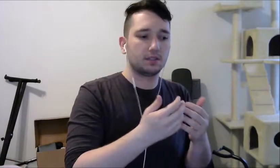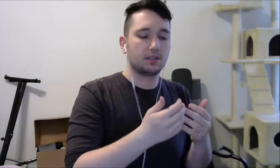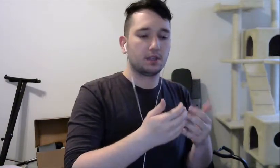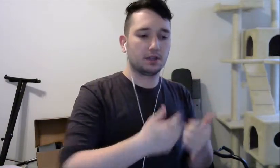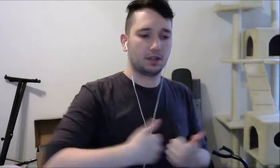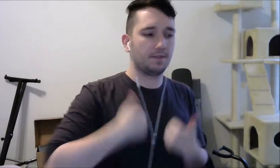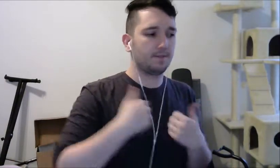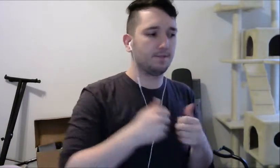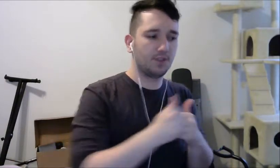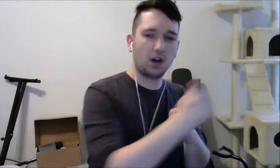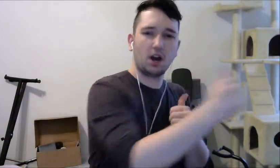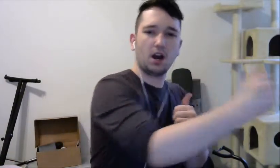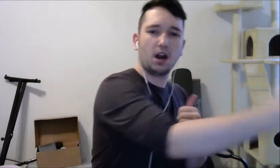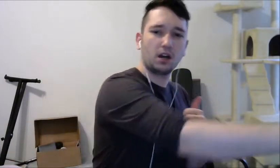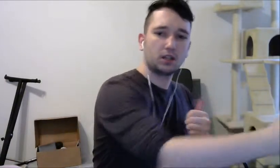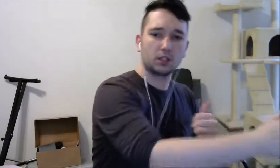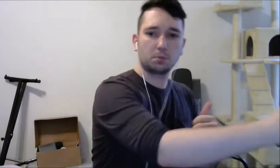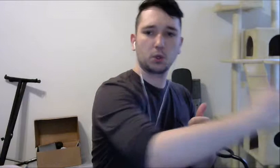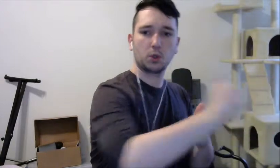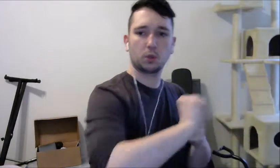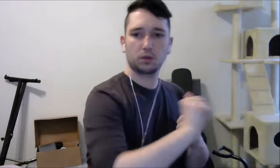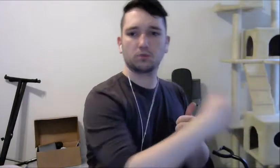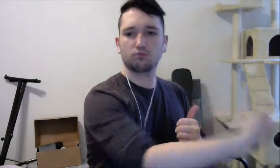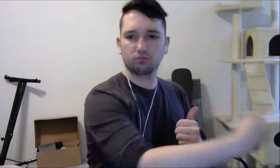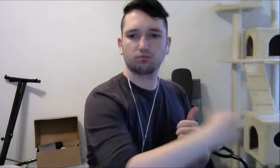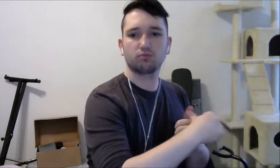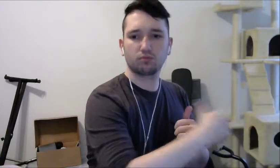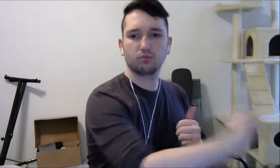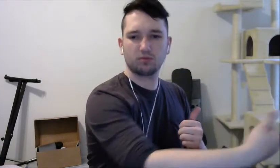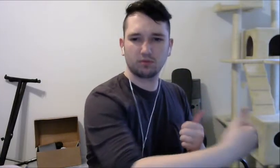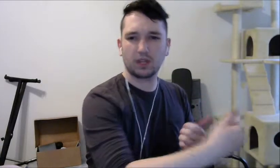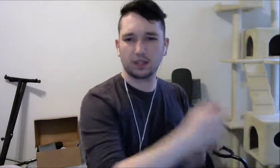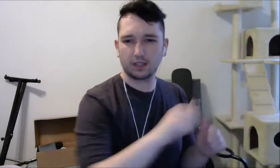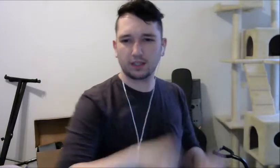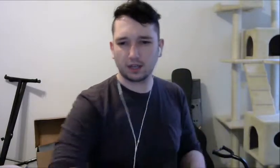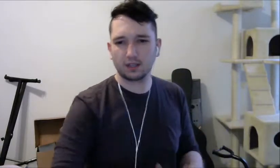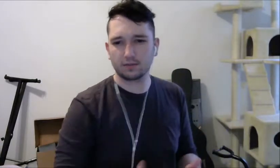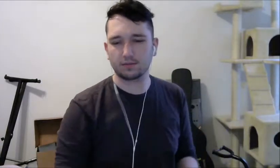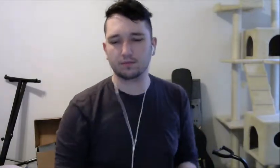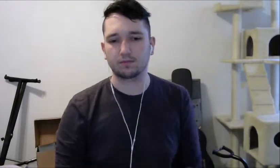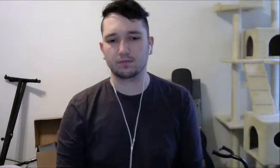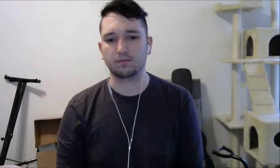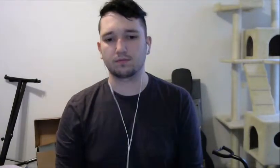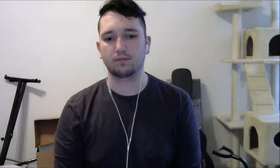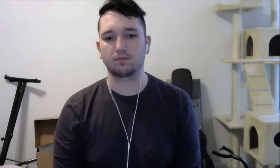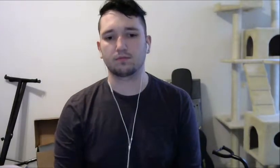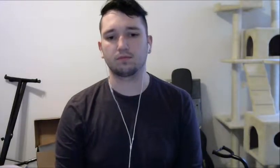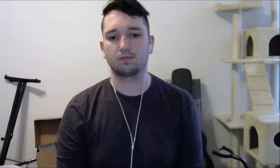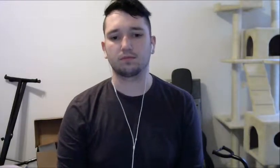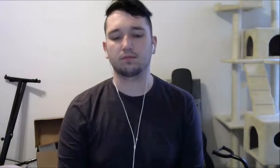So road building also made it possible for middle-income families to move out of the cities to the